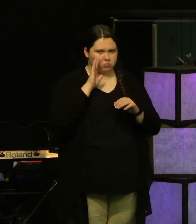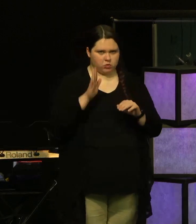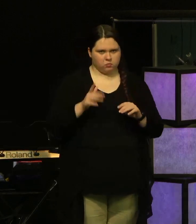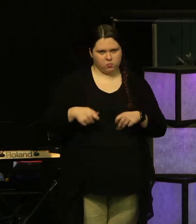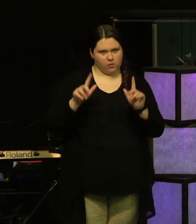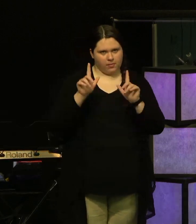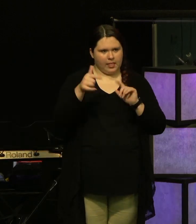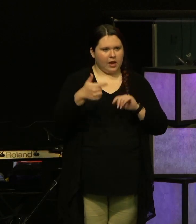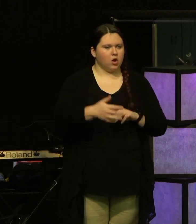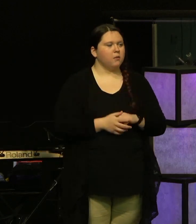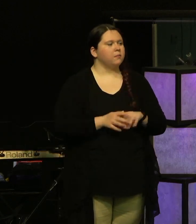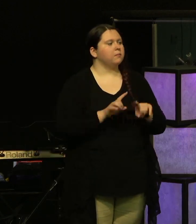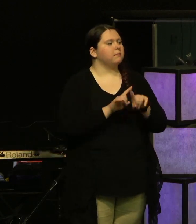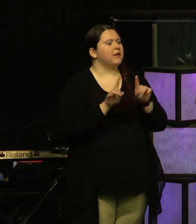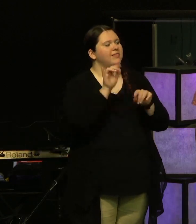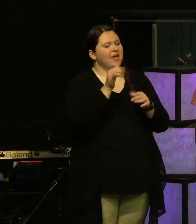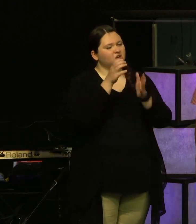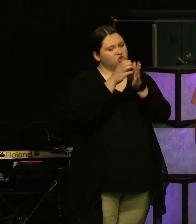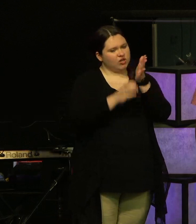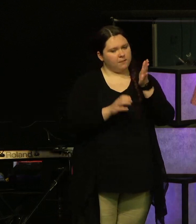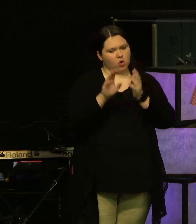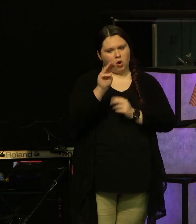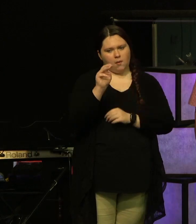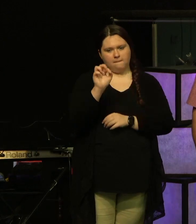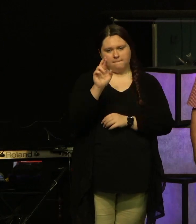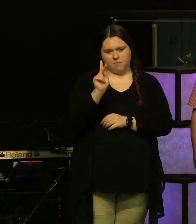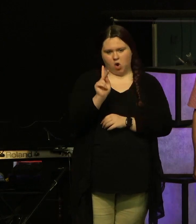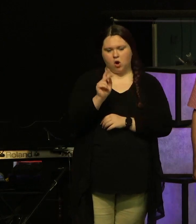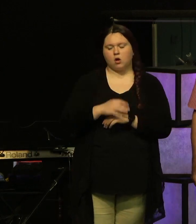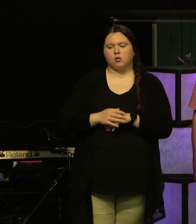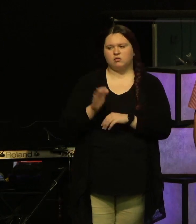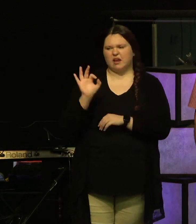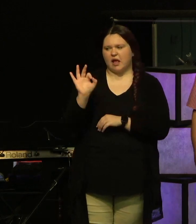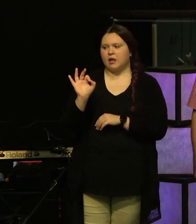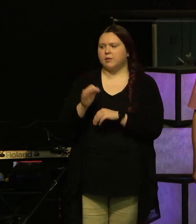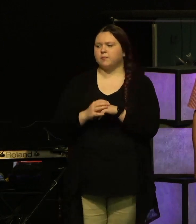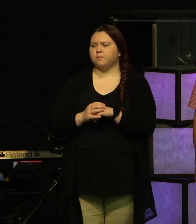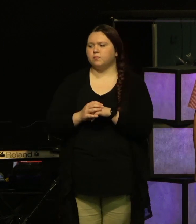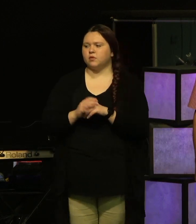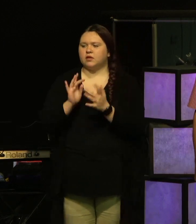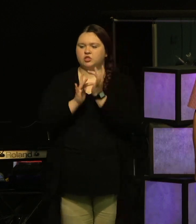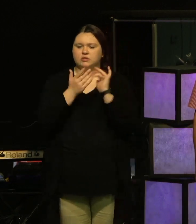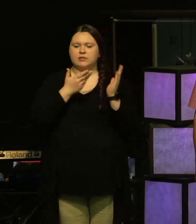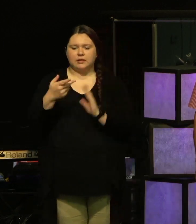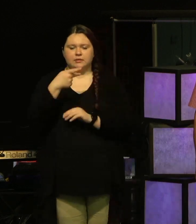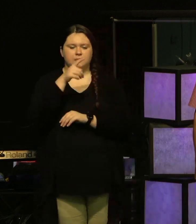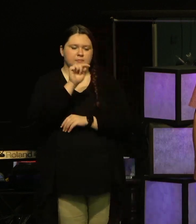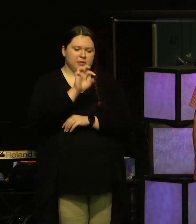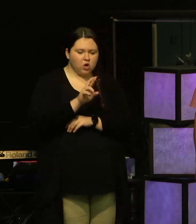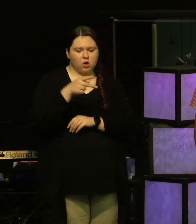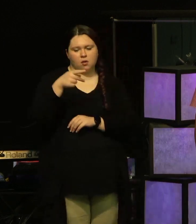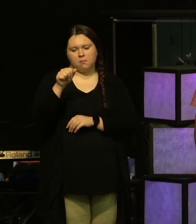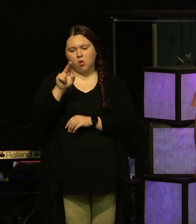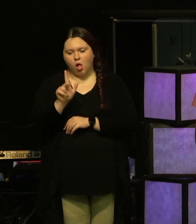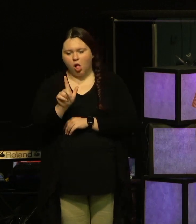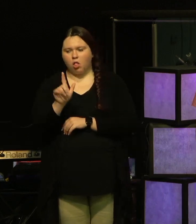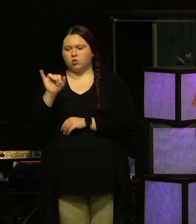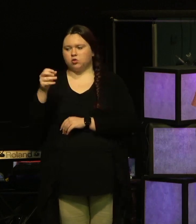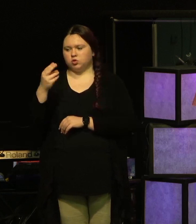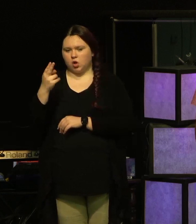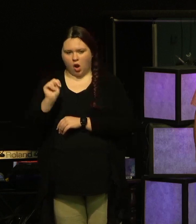But in that chapter, Jesus takes Peter, Paul, and John, and they go up on the Mount